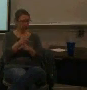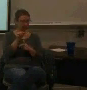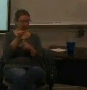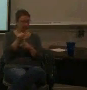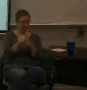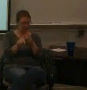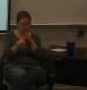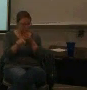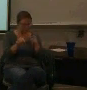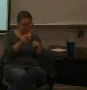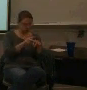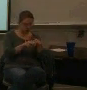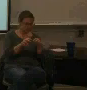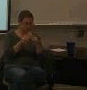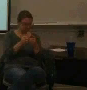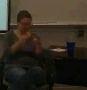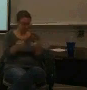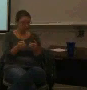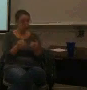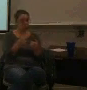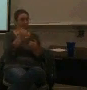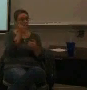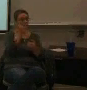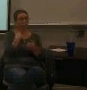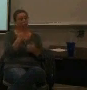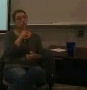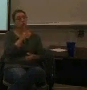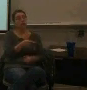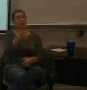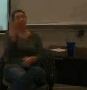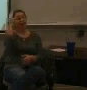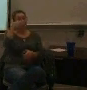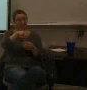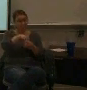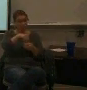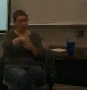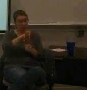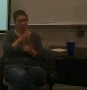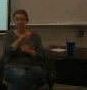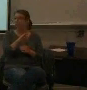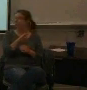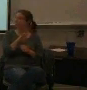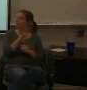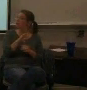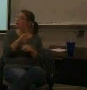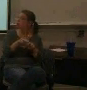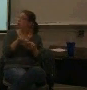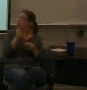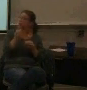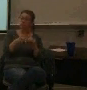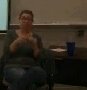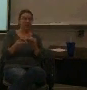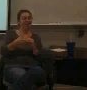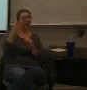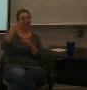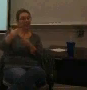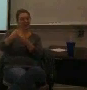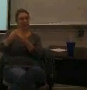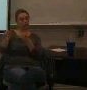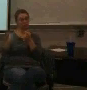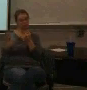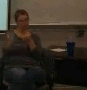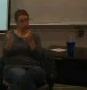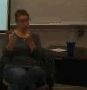to it. In addition, if there's really high concentrations, we talk about how this high external charge